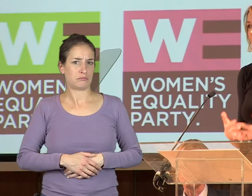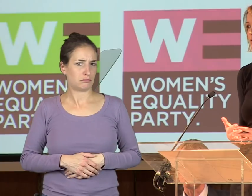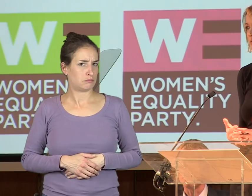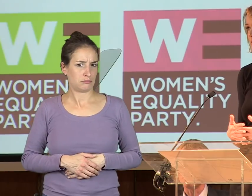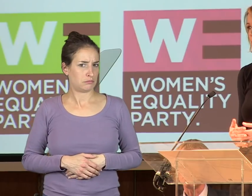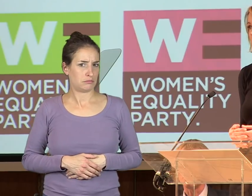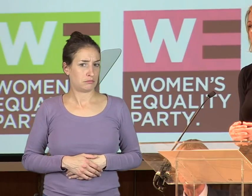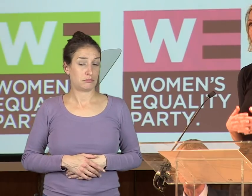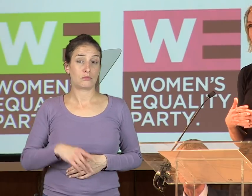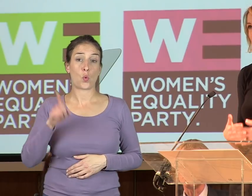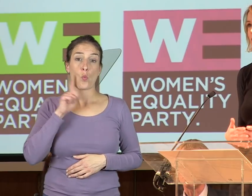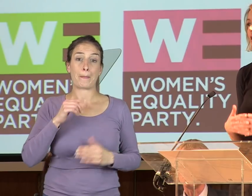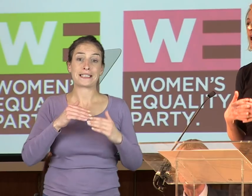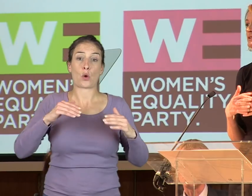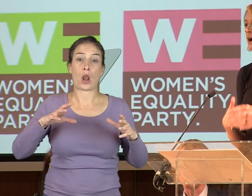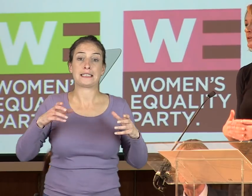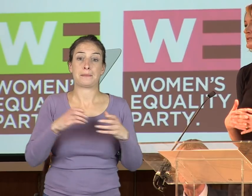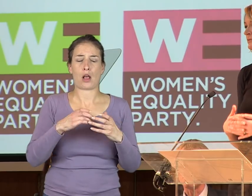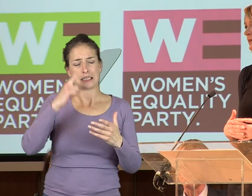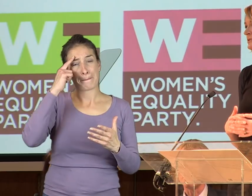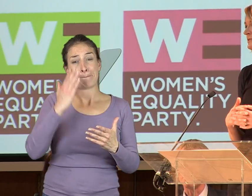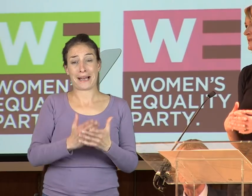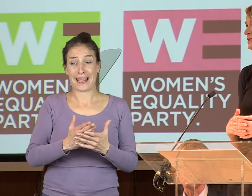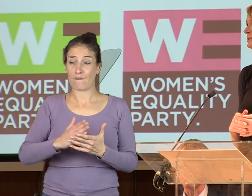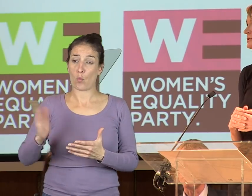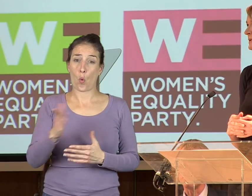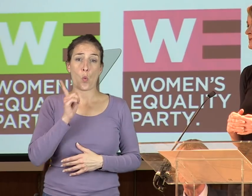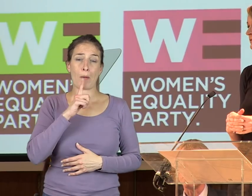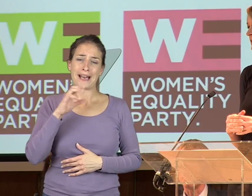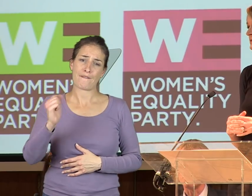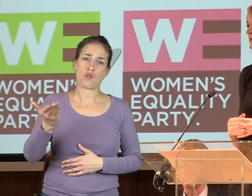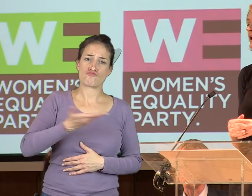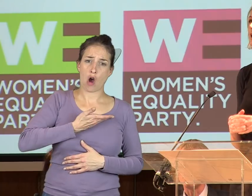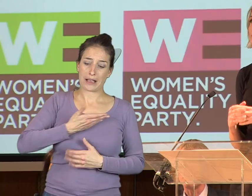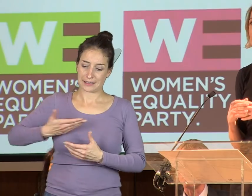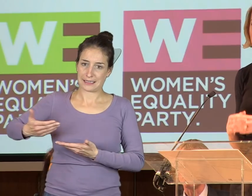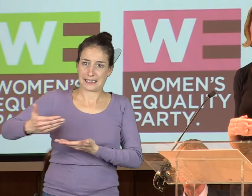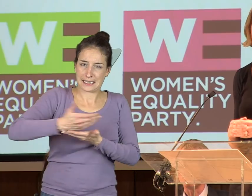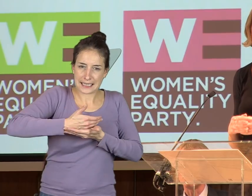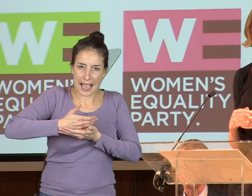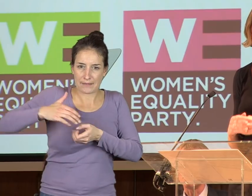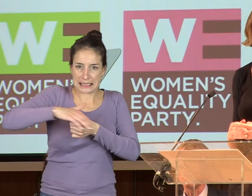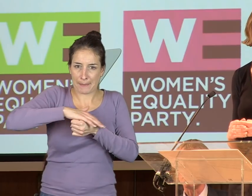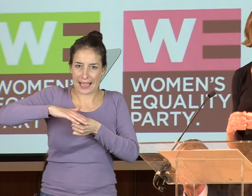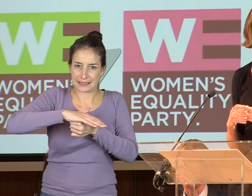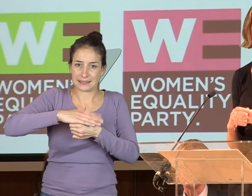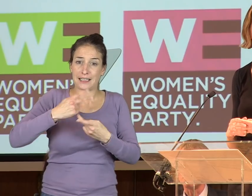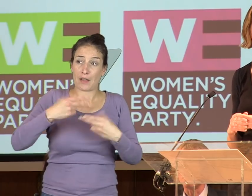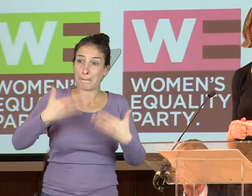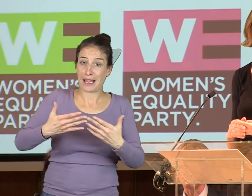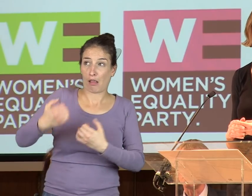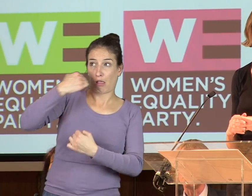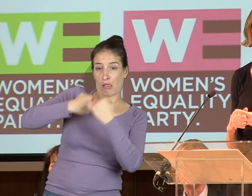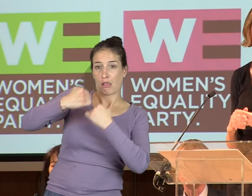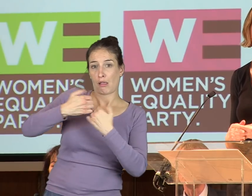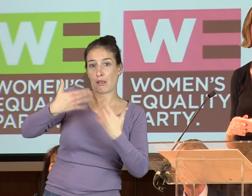place of sanctuary for women, children, and other survivors of sexual and domestic violence. And we recognise the importance of